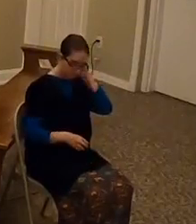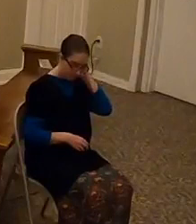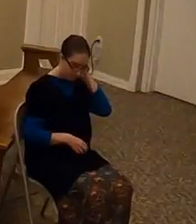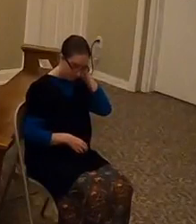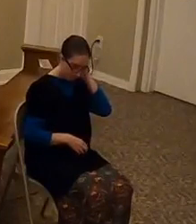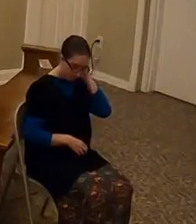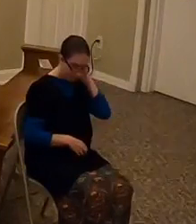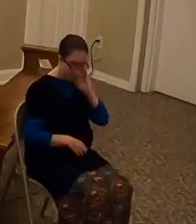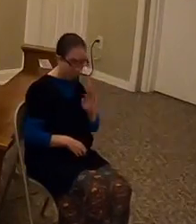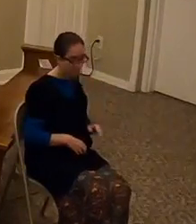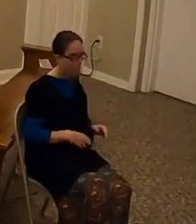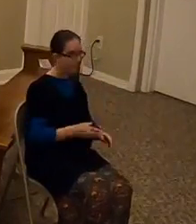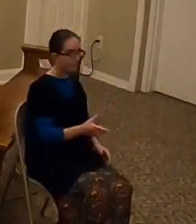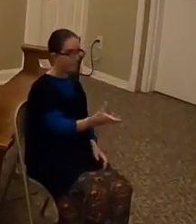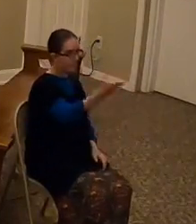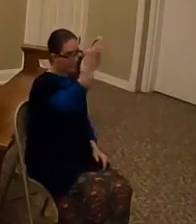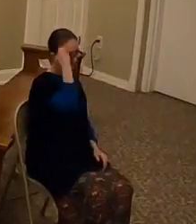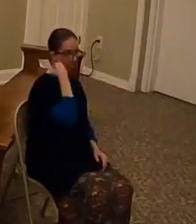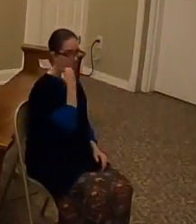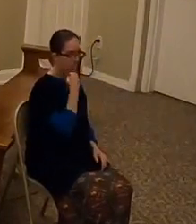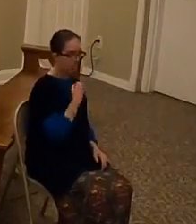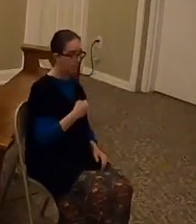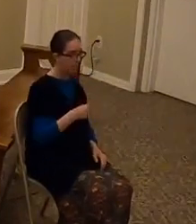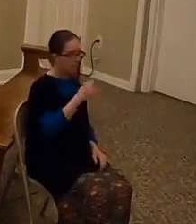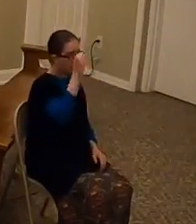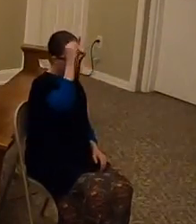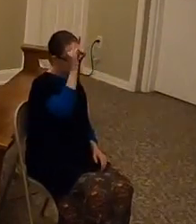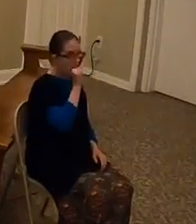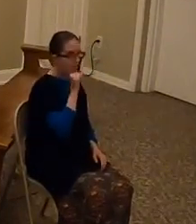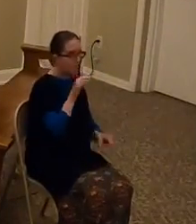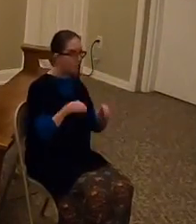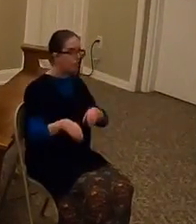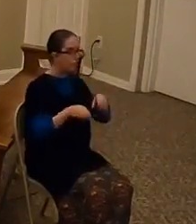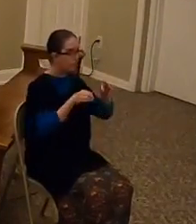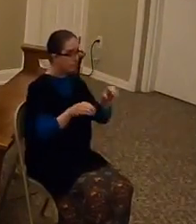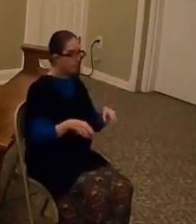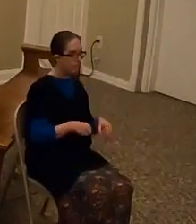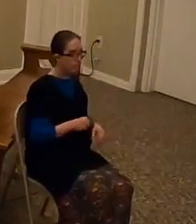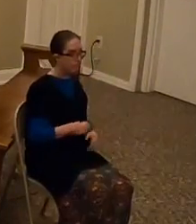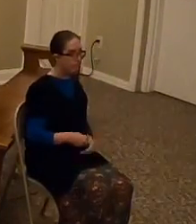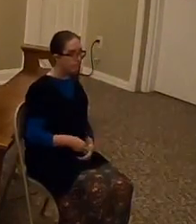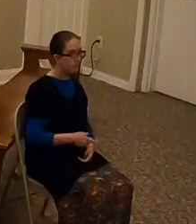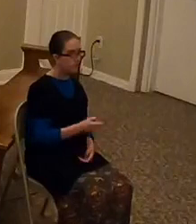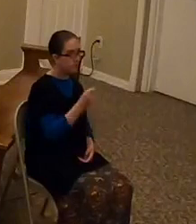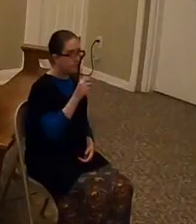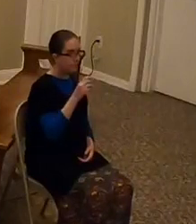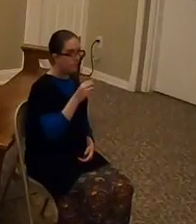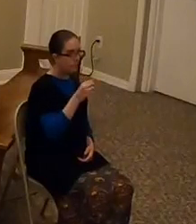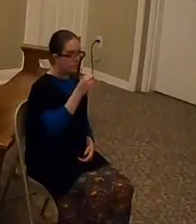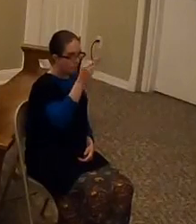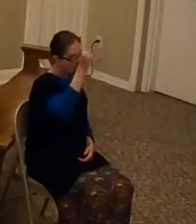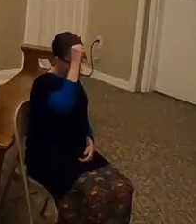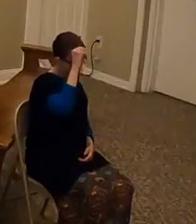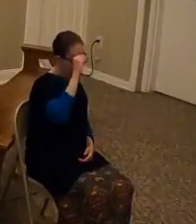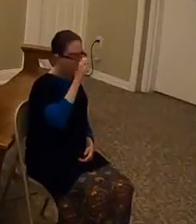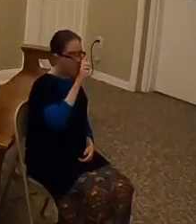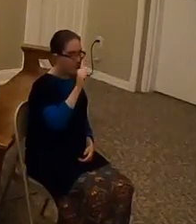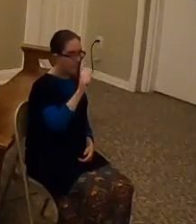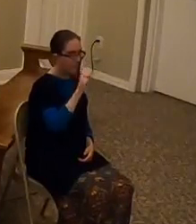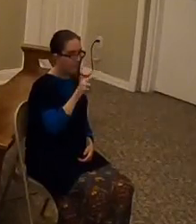Yeah. Amen. So catch that. Stupid is what stupid does. And so here comes Dingbat